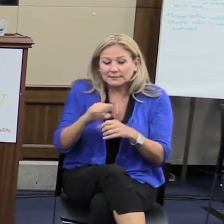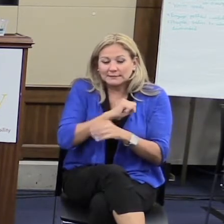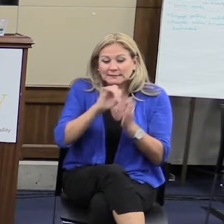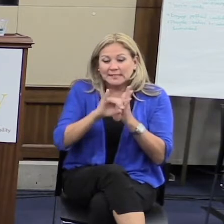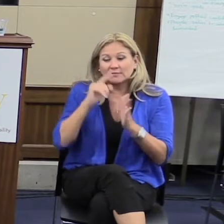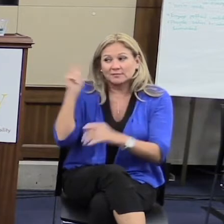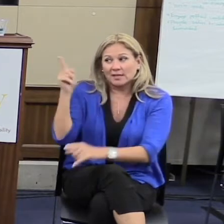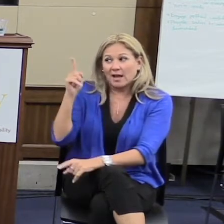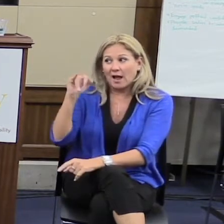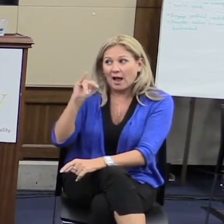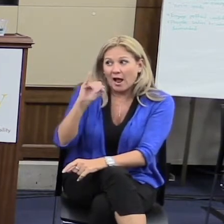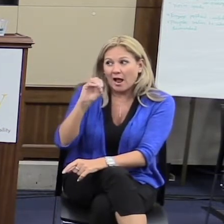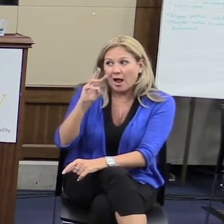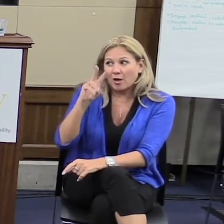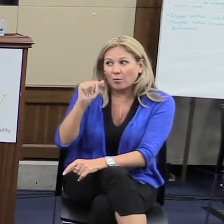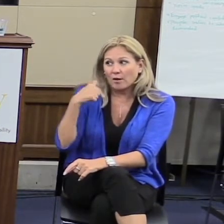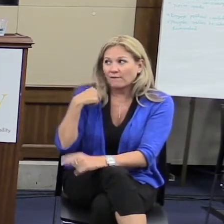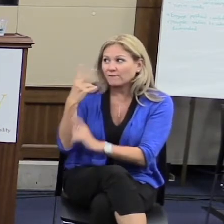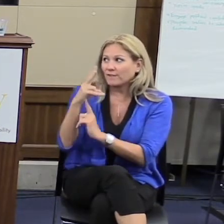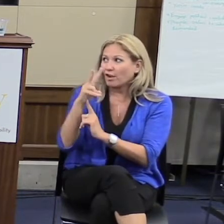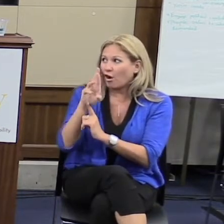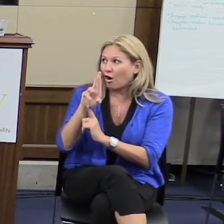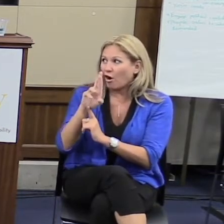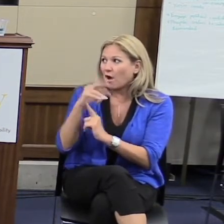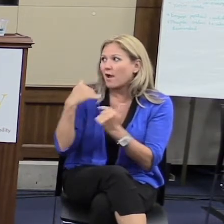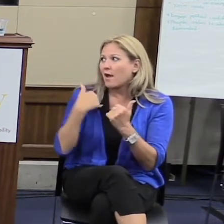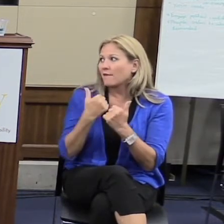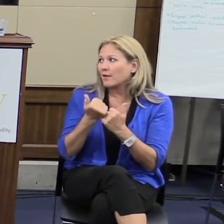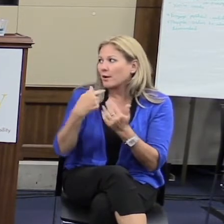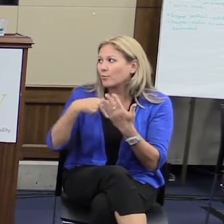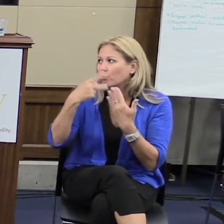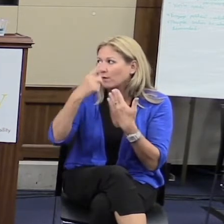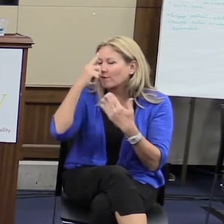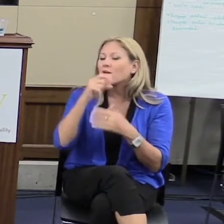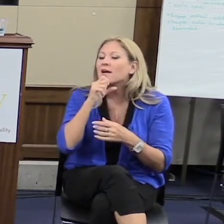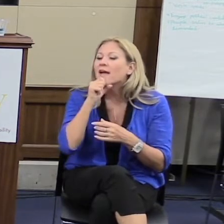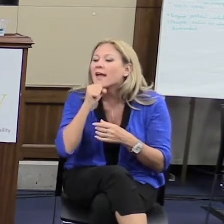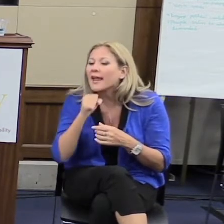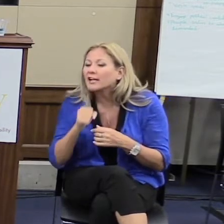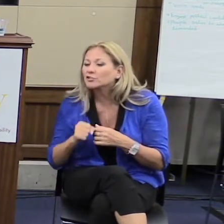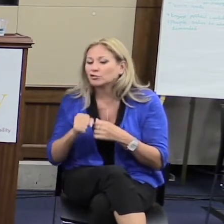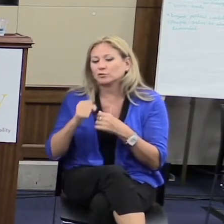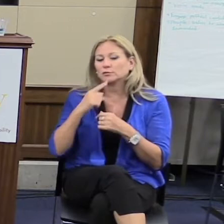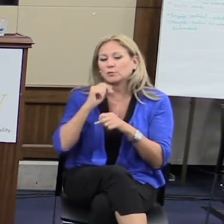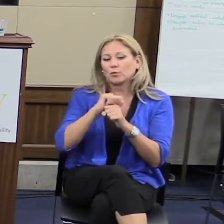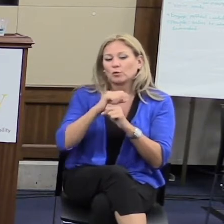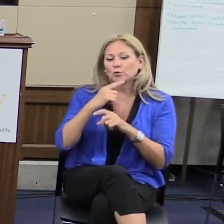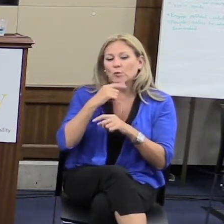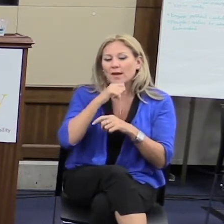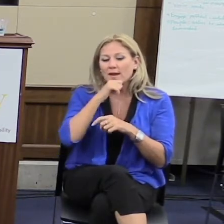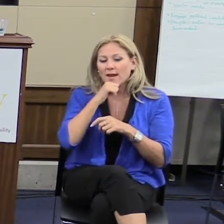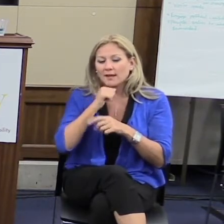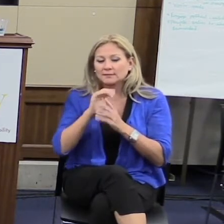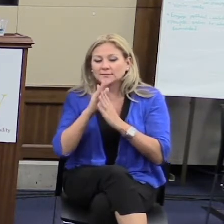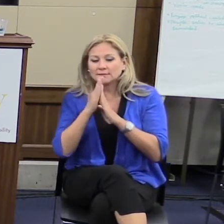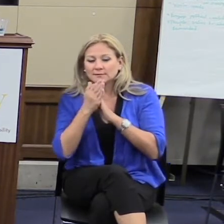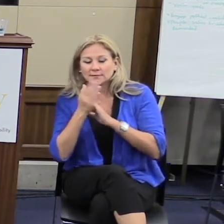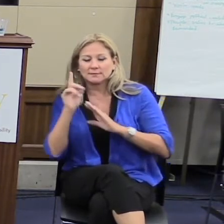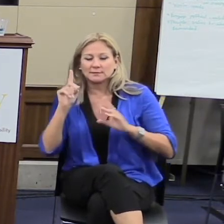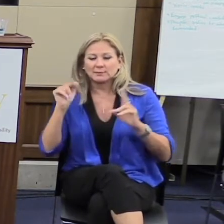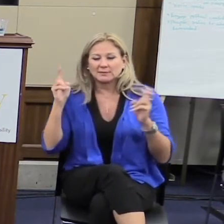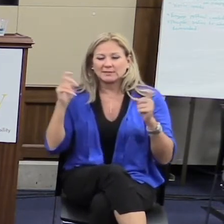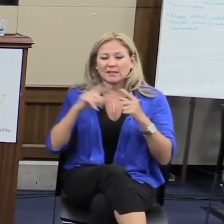Iowa's vocational rehabilitation program also has a program for aging workers who age into disability. It's called rehoming, and